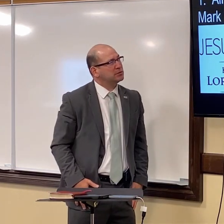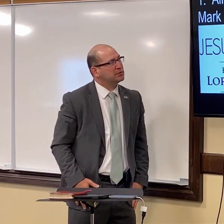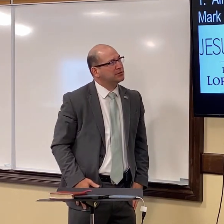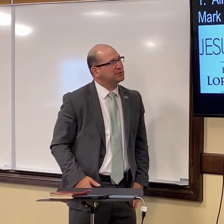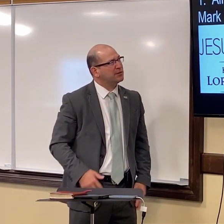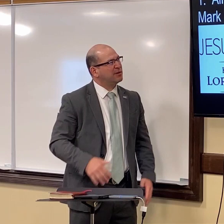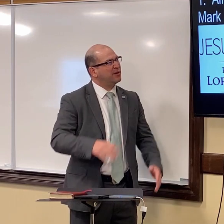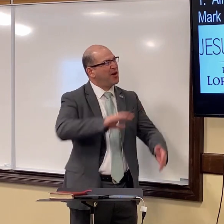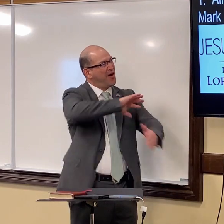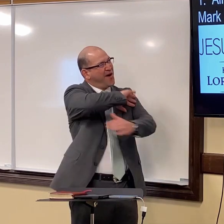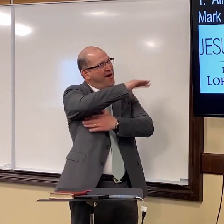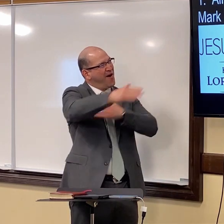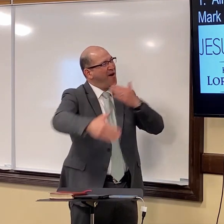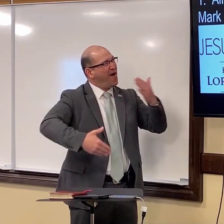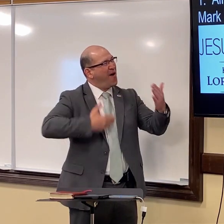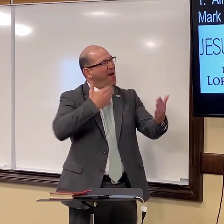So here's the point.